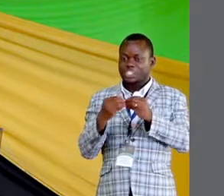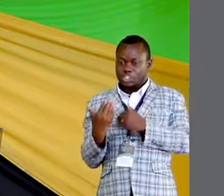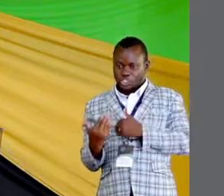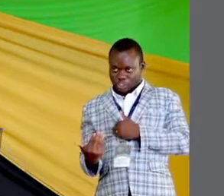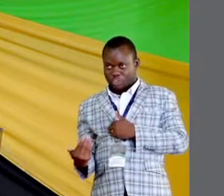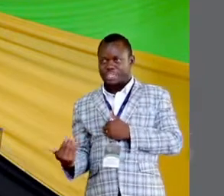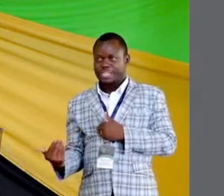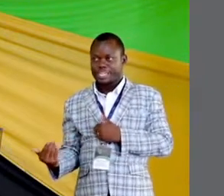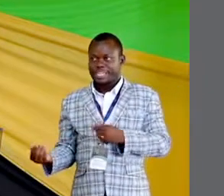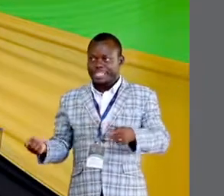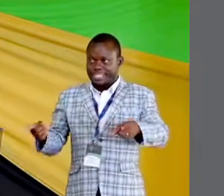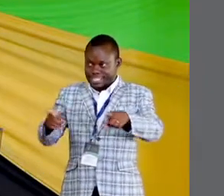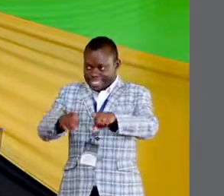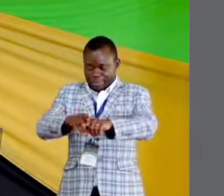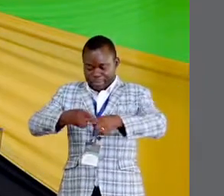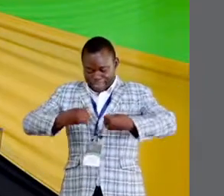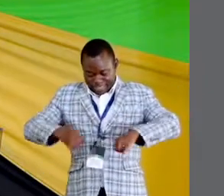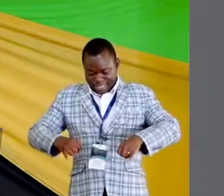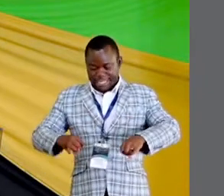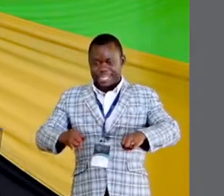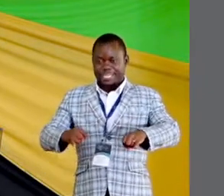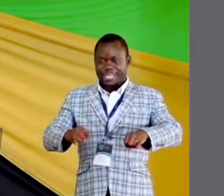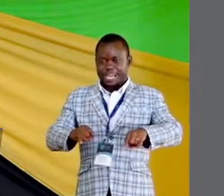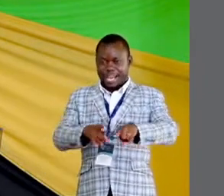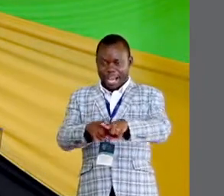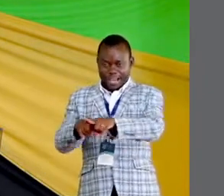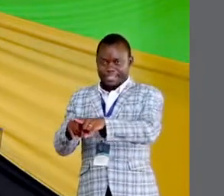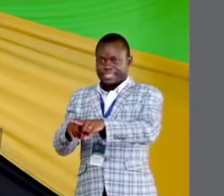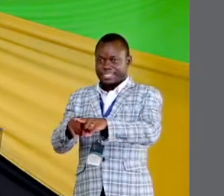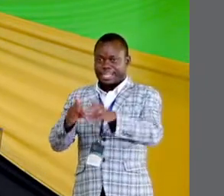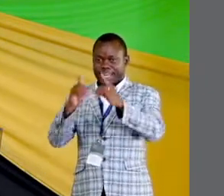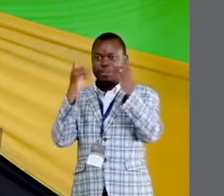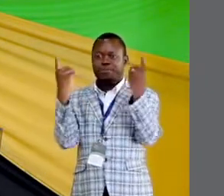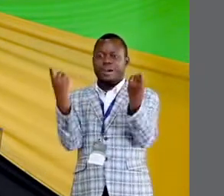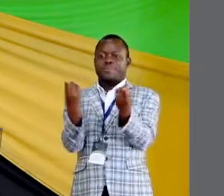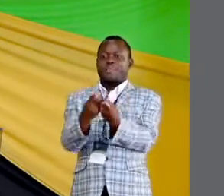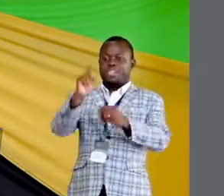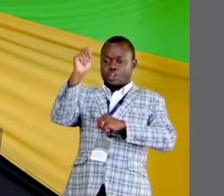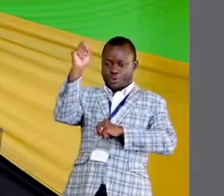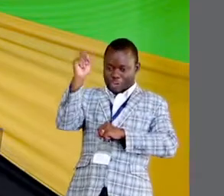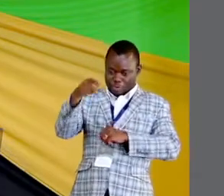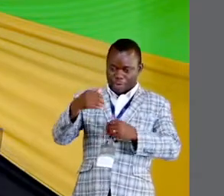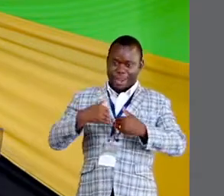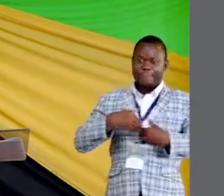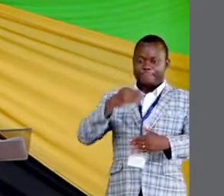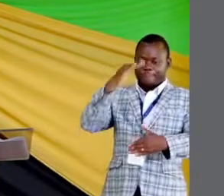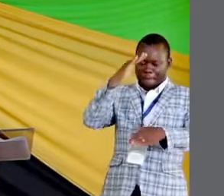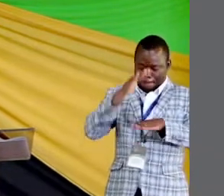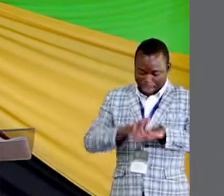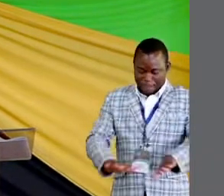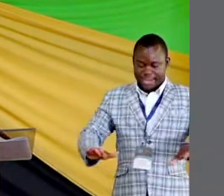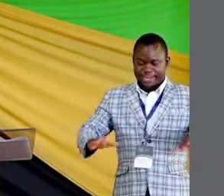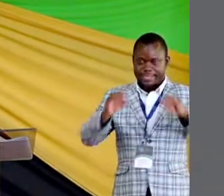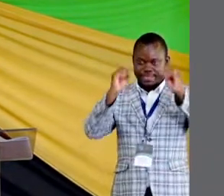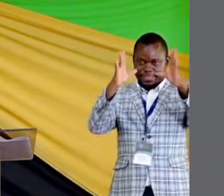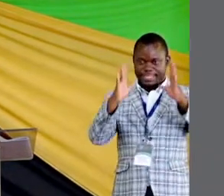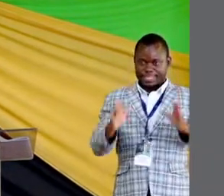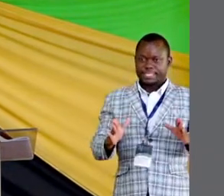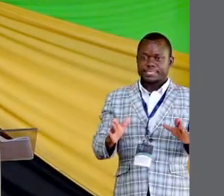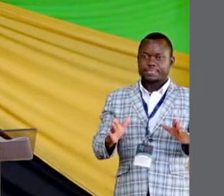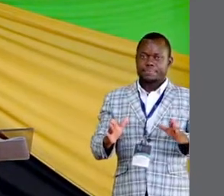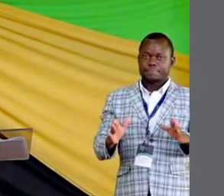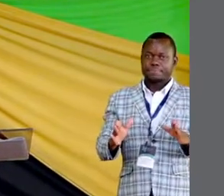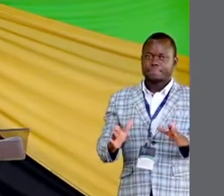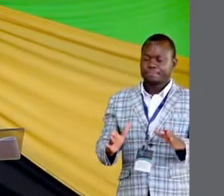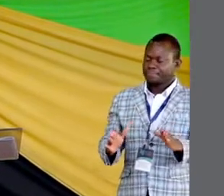We are struggling as a department so that we can engage them in permanent and pensionable terms.